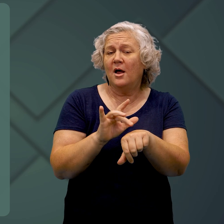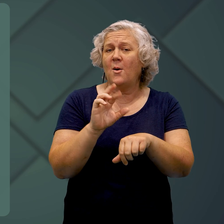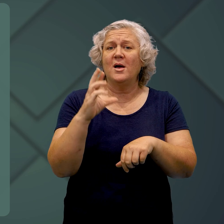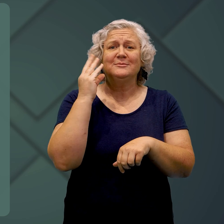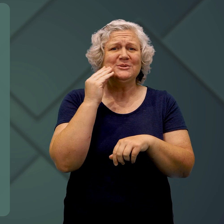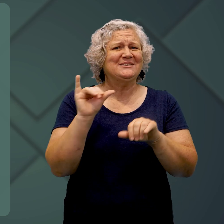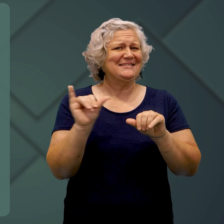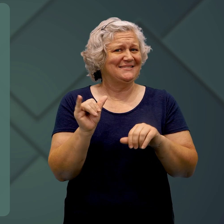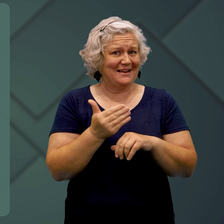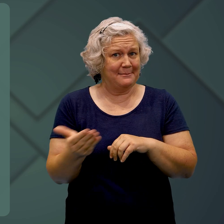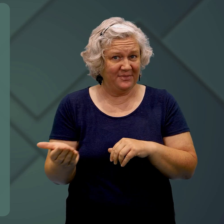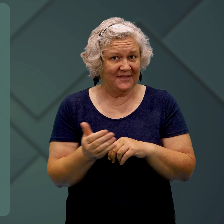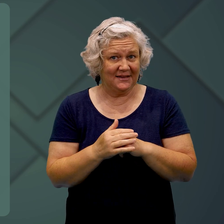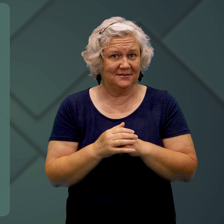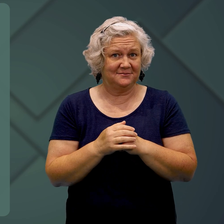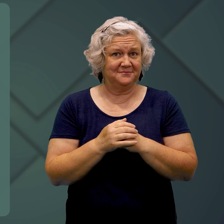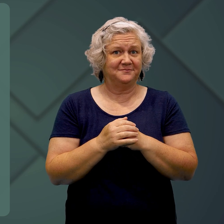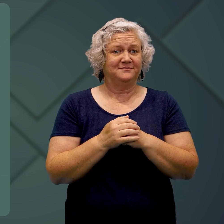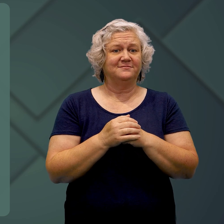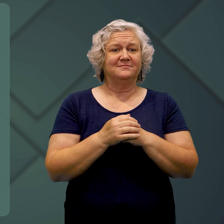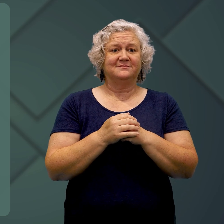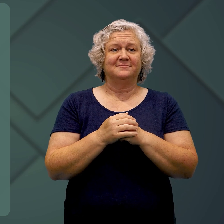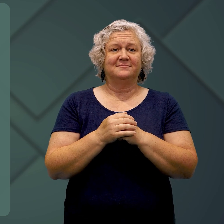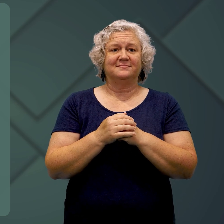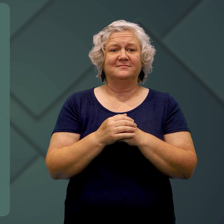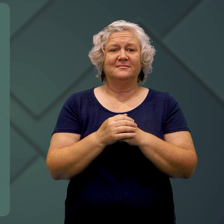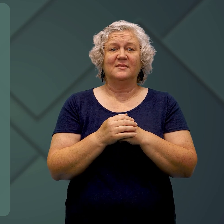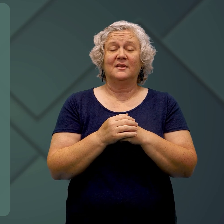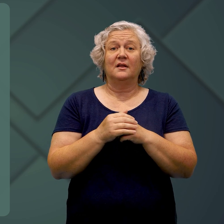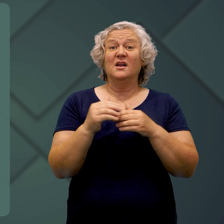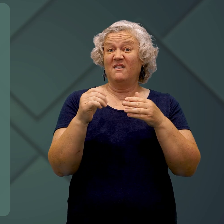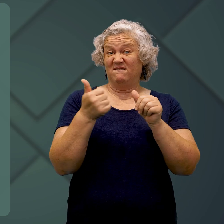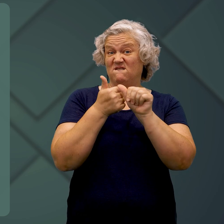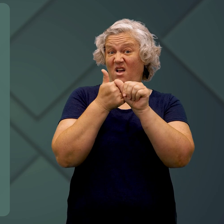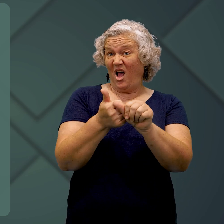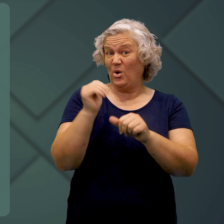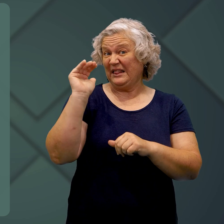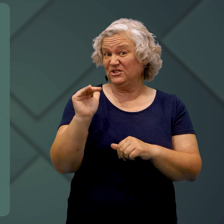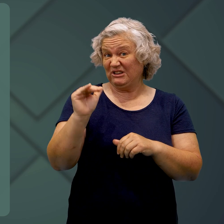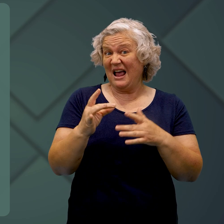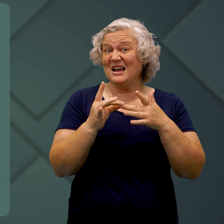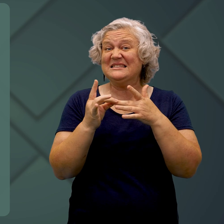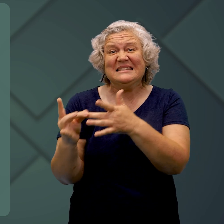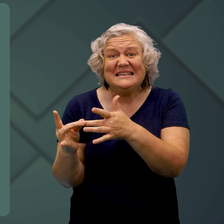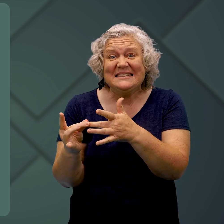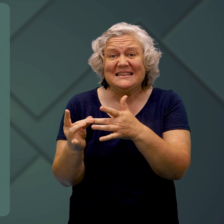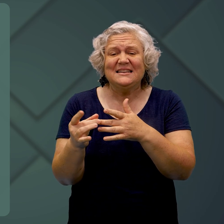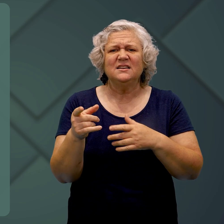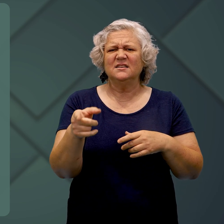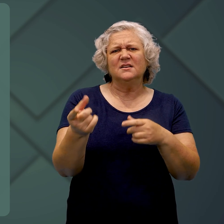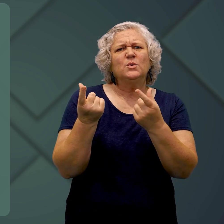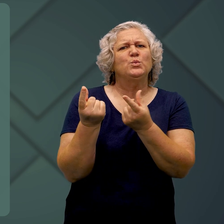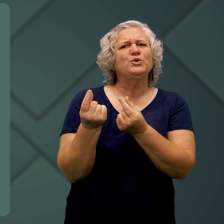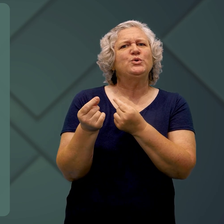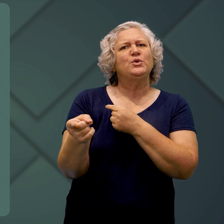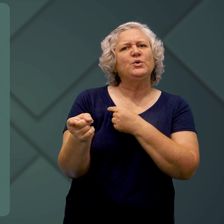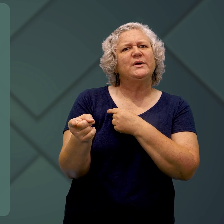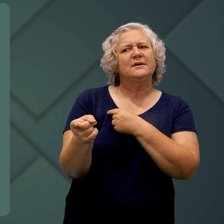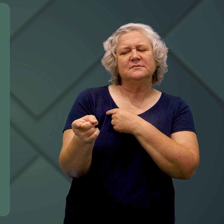gaze visually or through touch. It's the same for both. Following the child's lead, it's about being curious about what